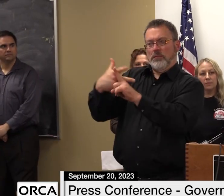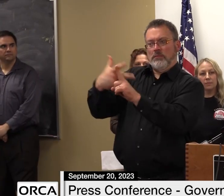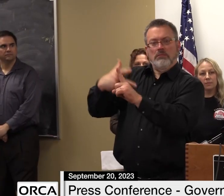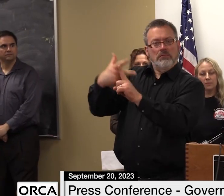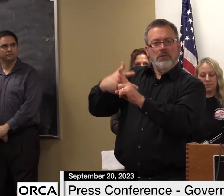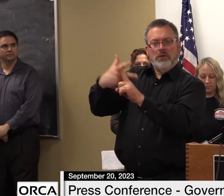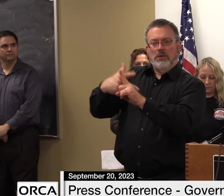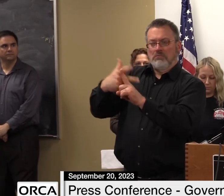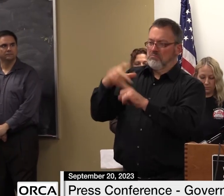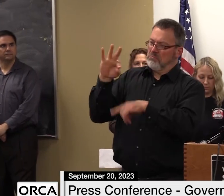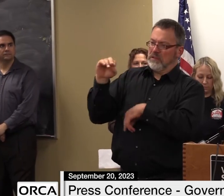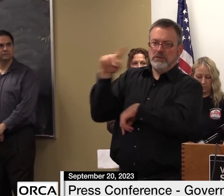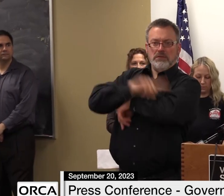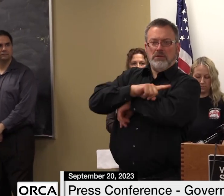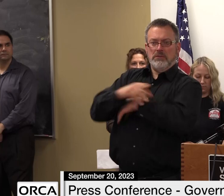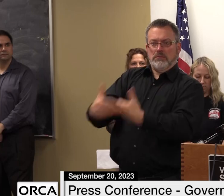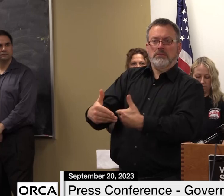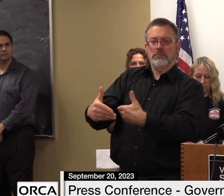having it started.